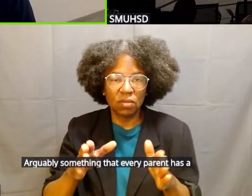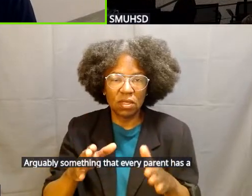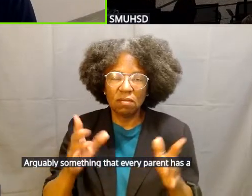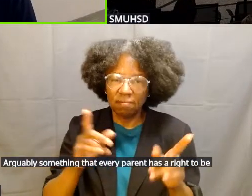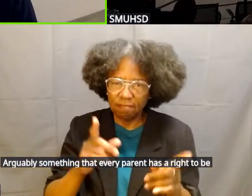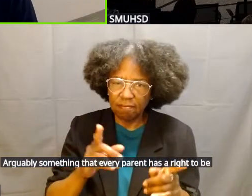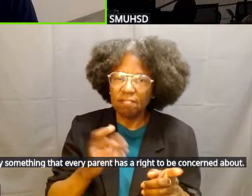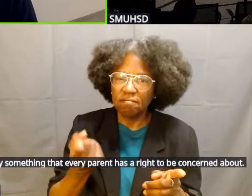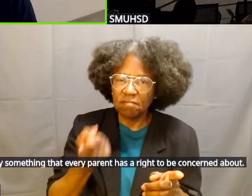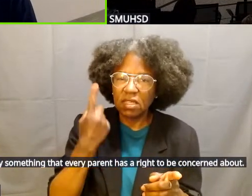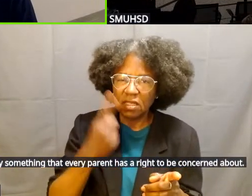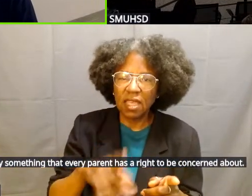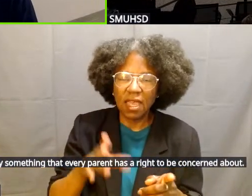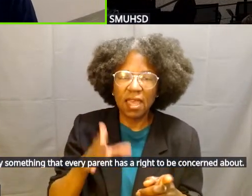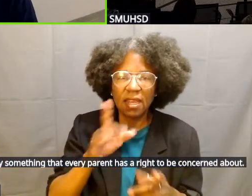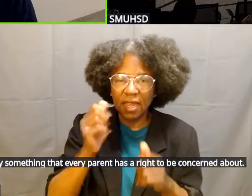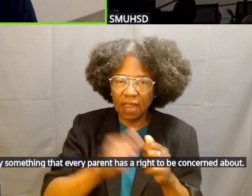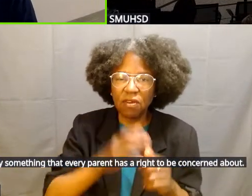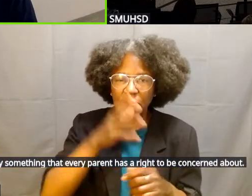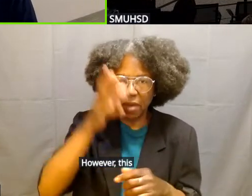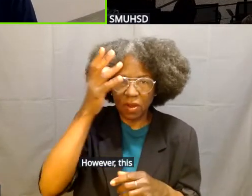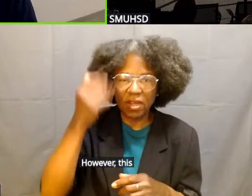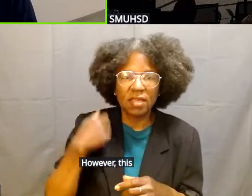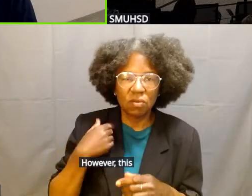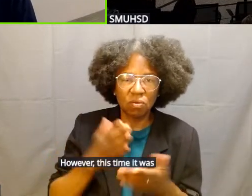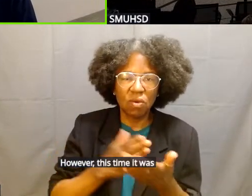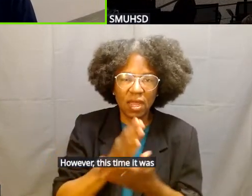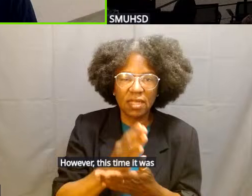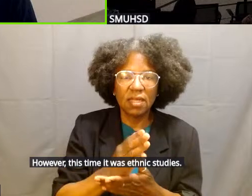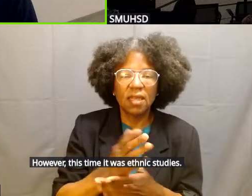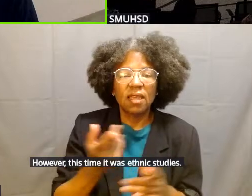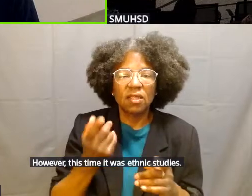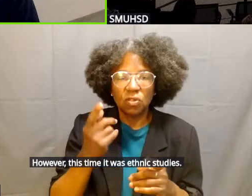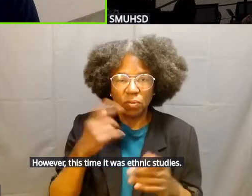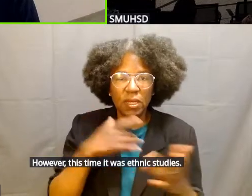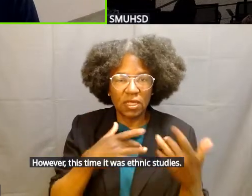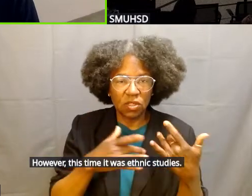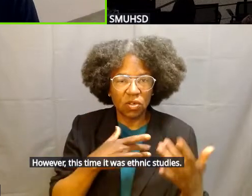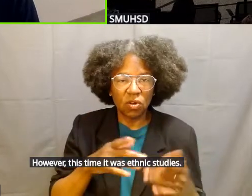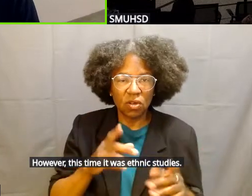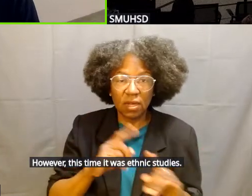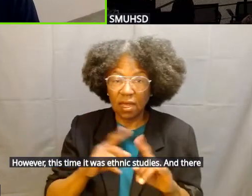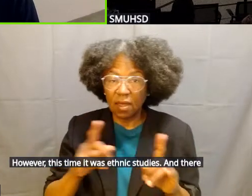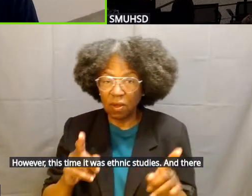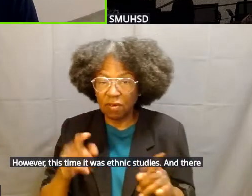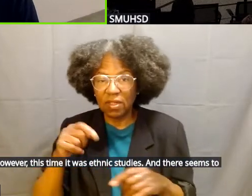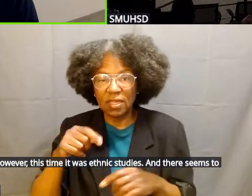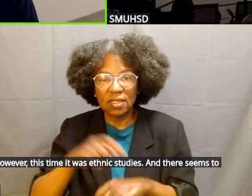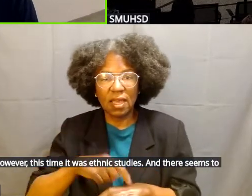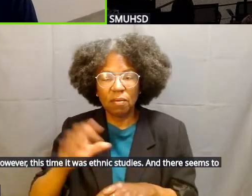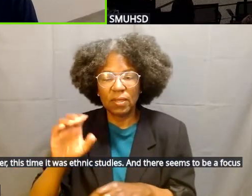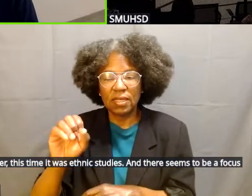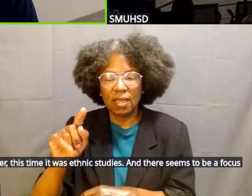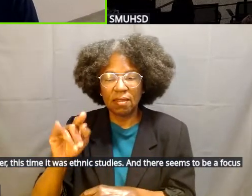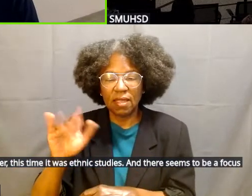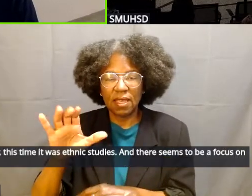about. However, this time it was ethnic studies, and there seems to be a focus on ethnic studies. What class is